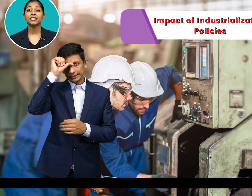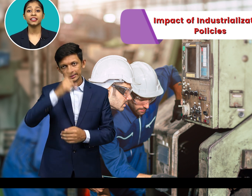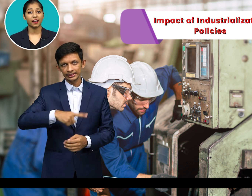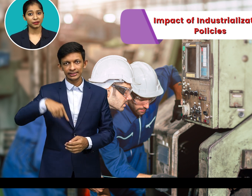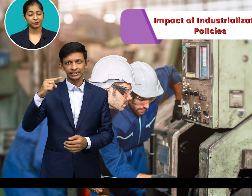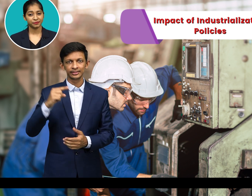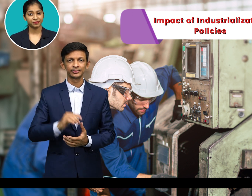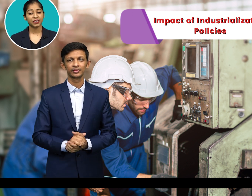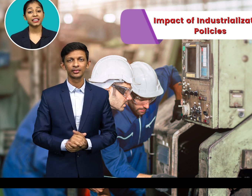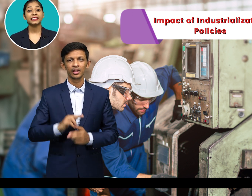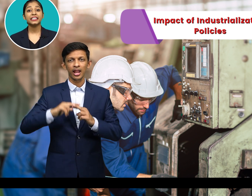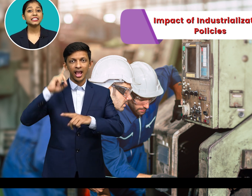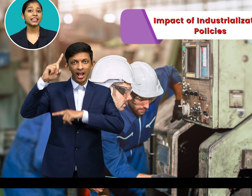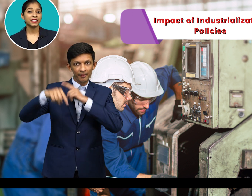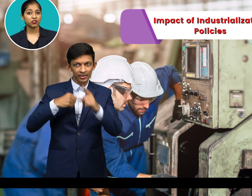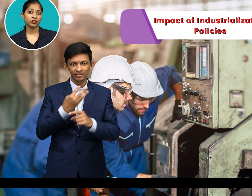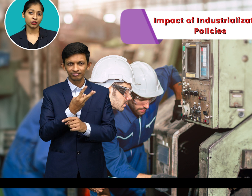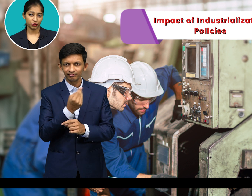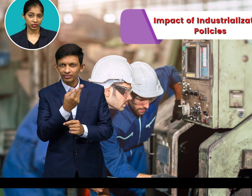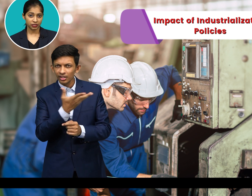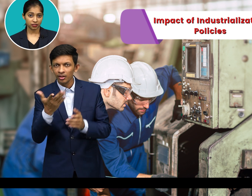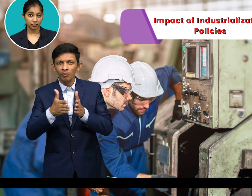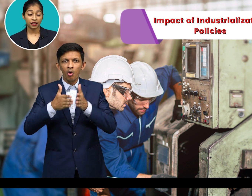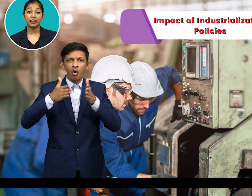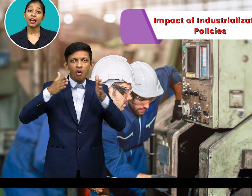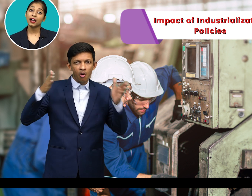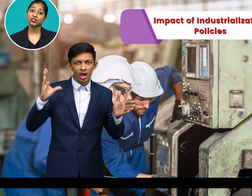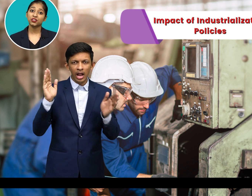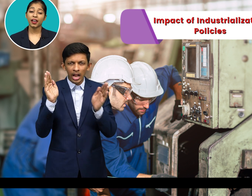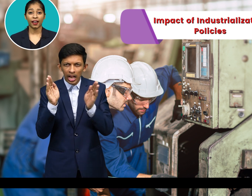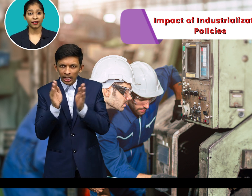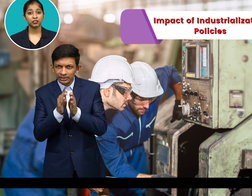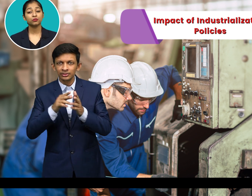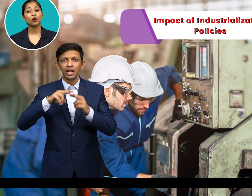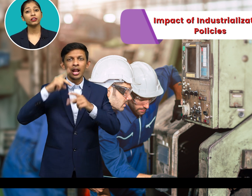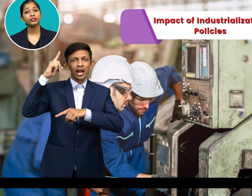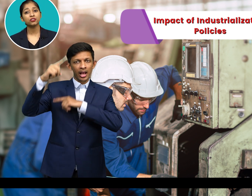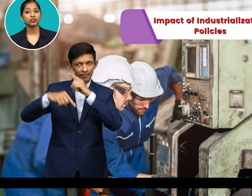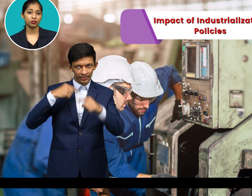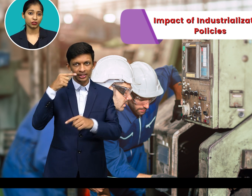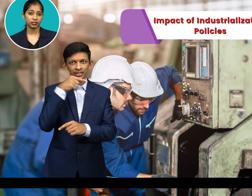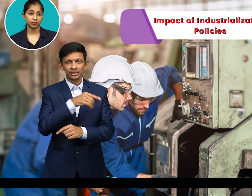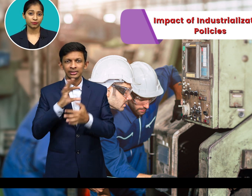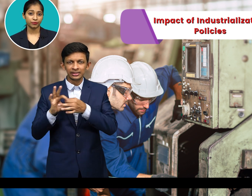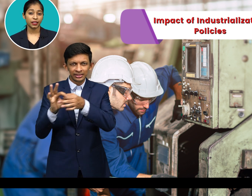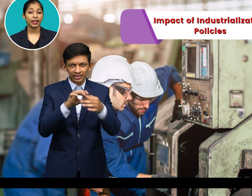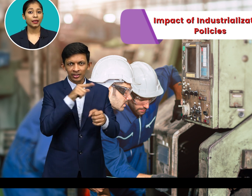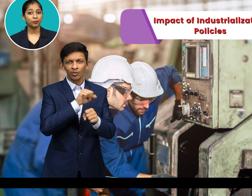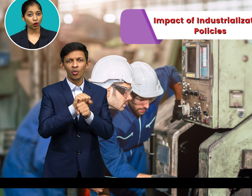in India. These industrial units, large and small industrial